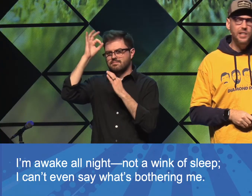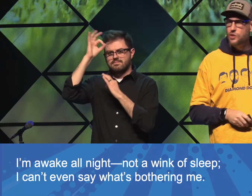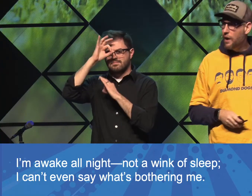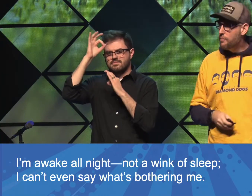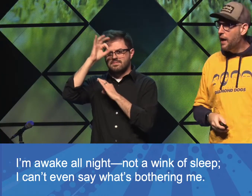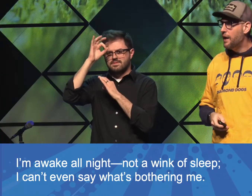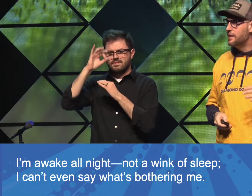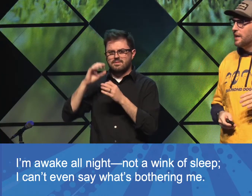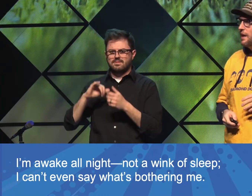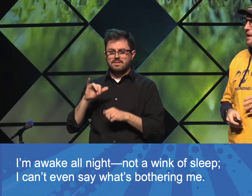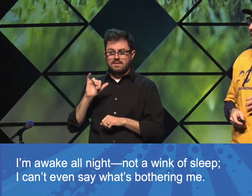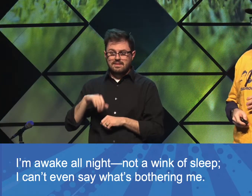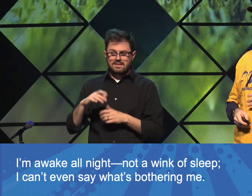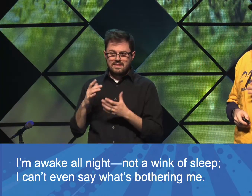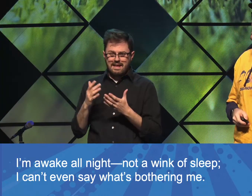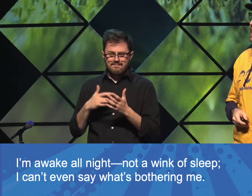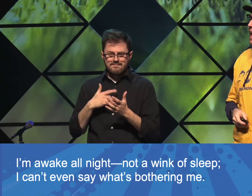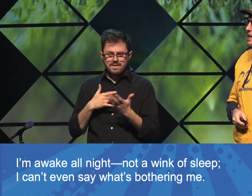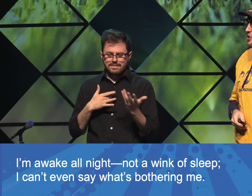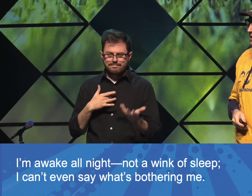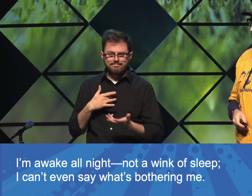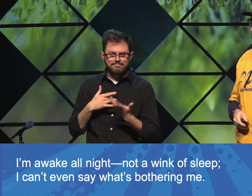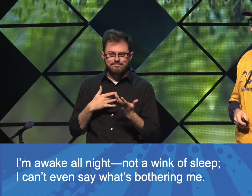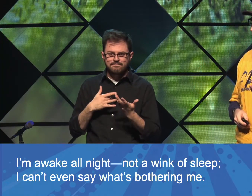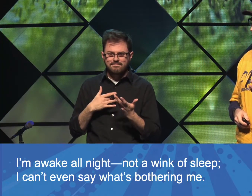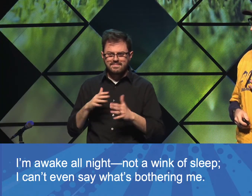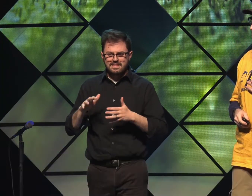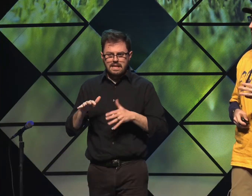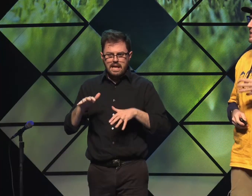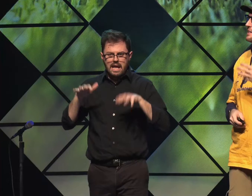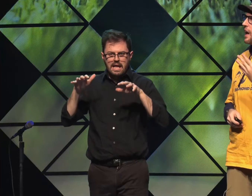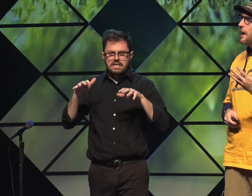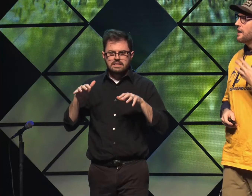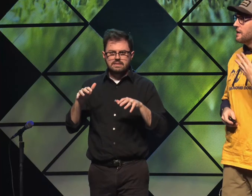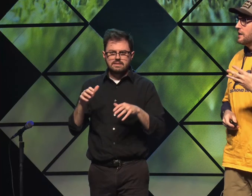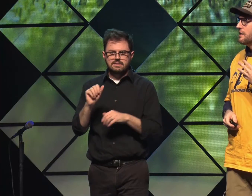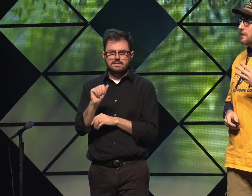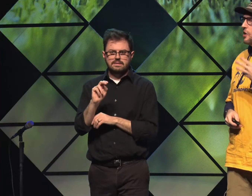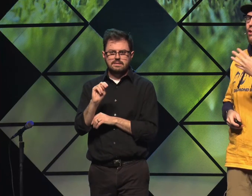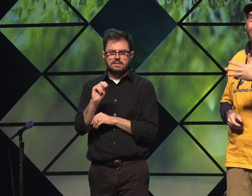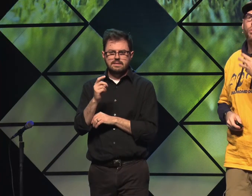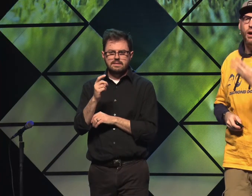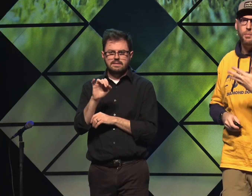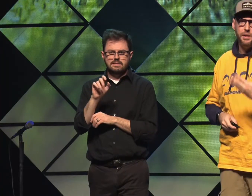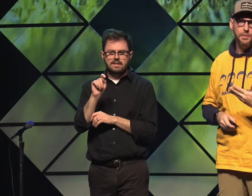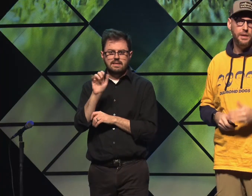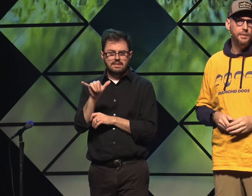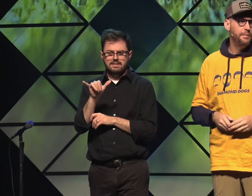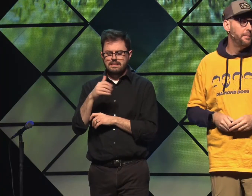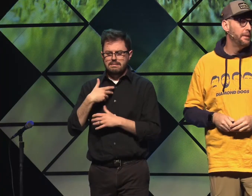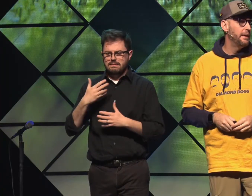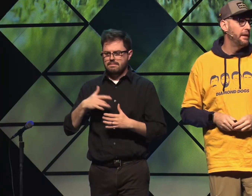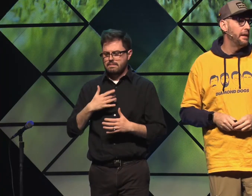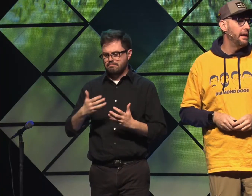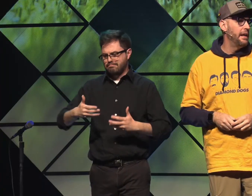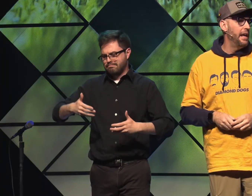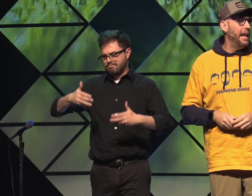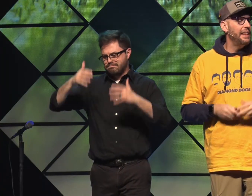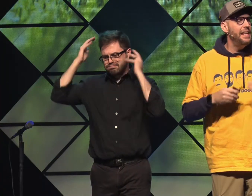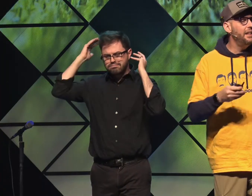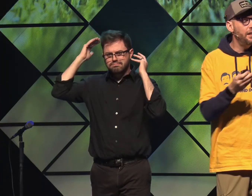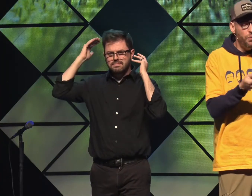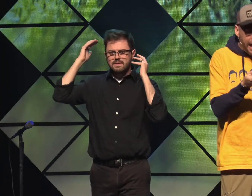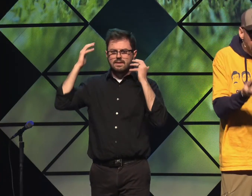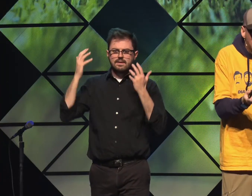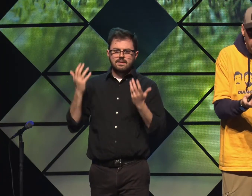We might describe that as, I'm feeling anxious. There's anxiety that's overwhelming me. And